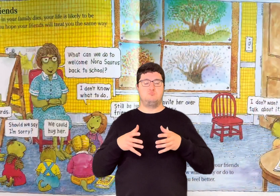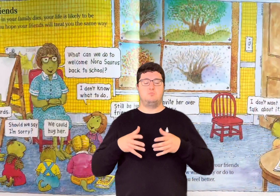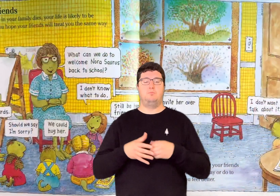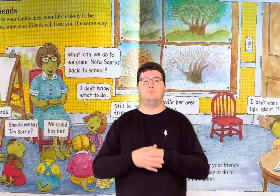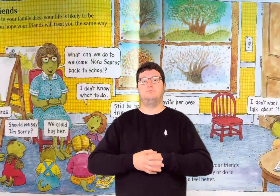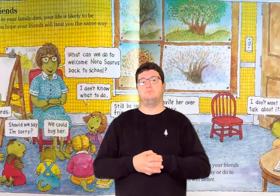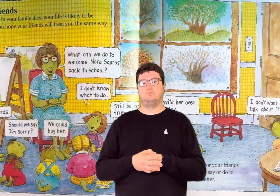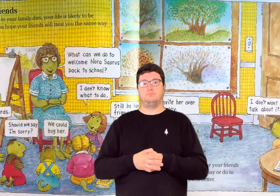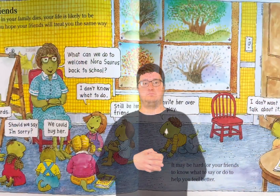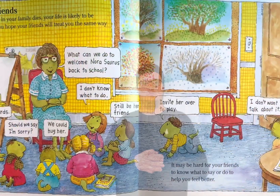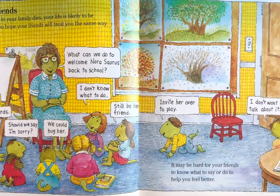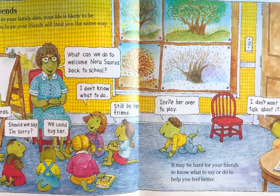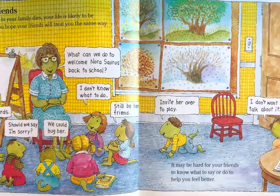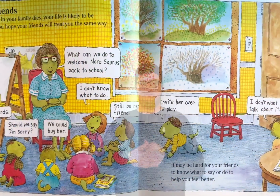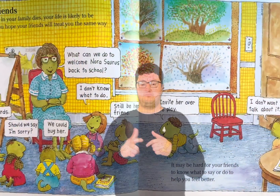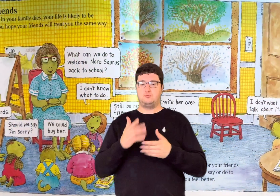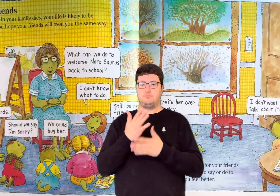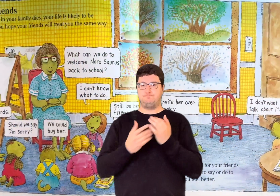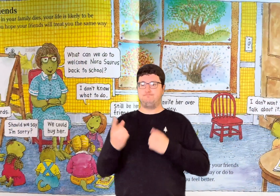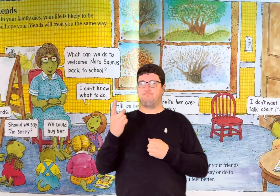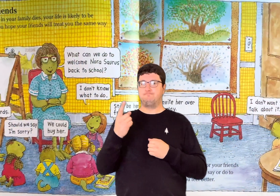Among friends,